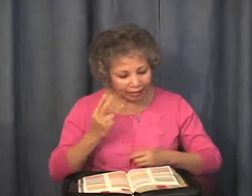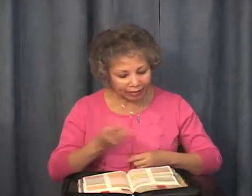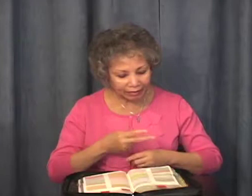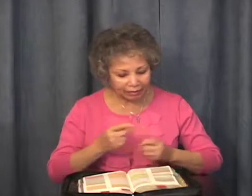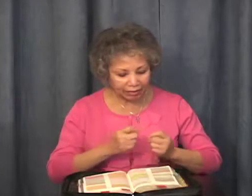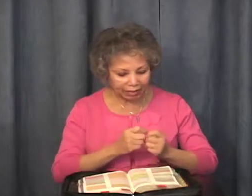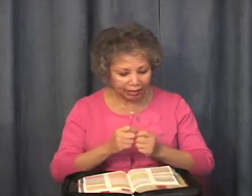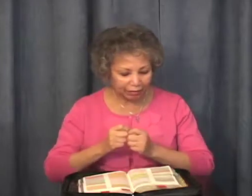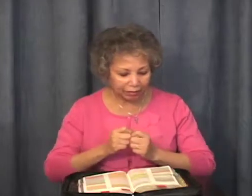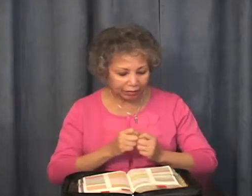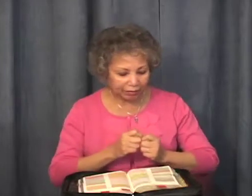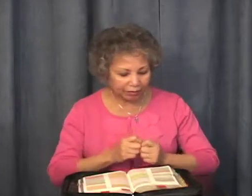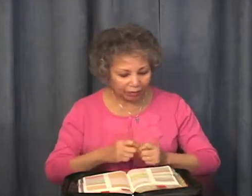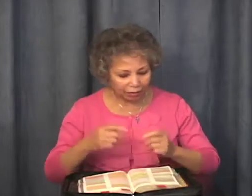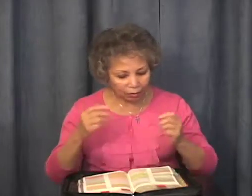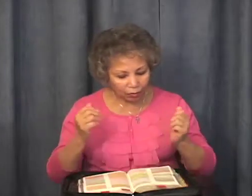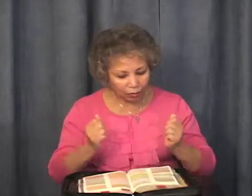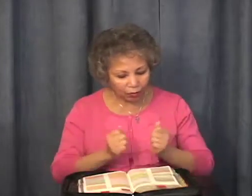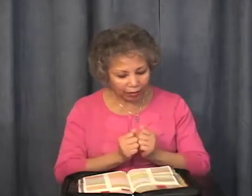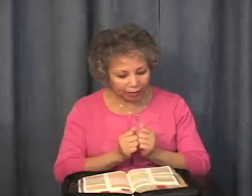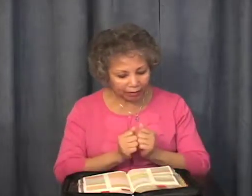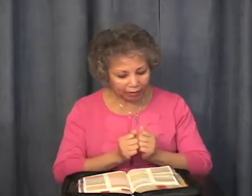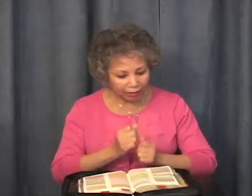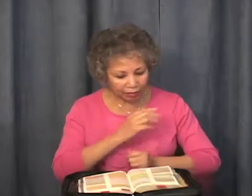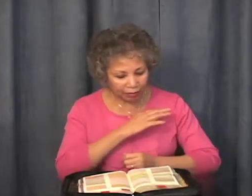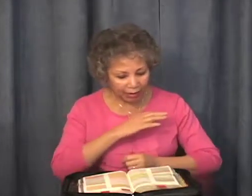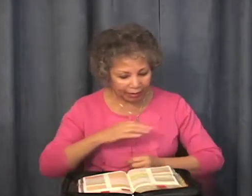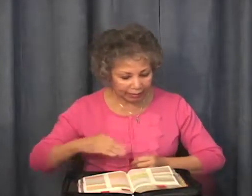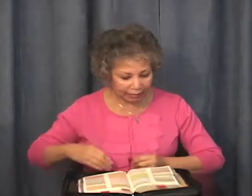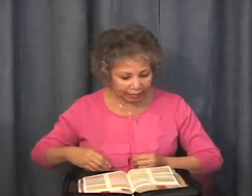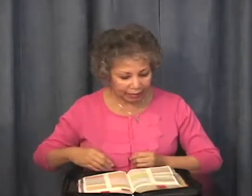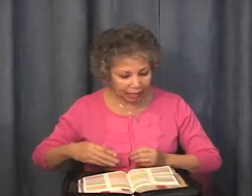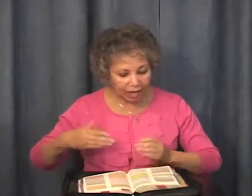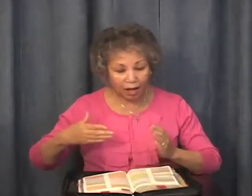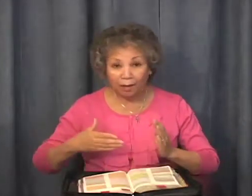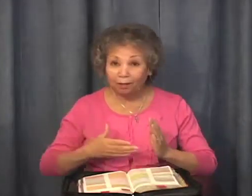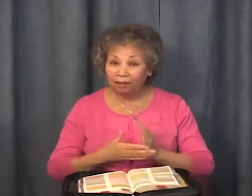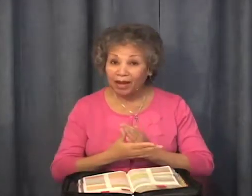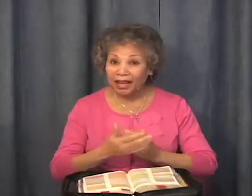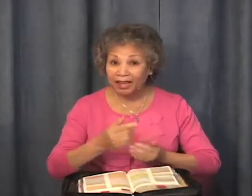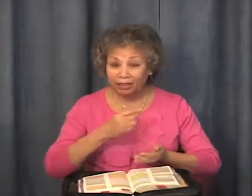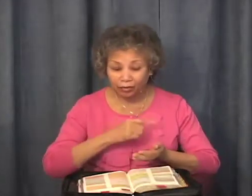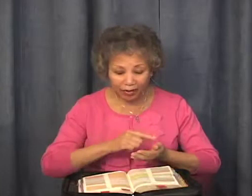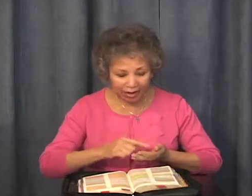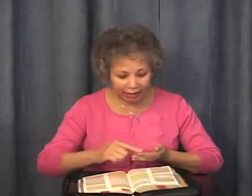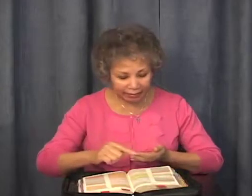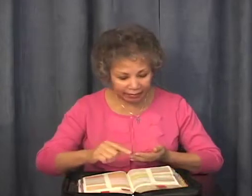us together with Christ. By grace,